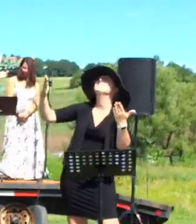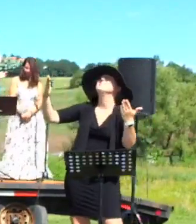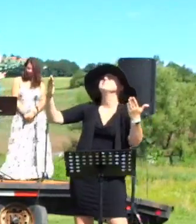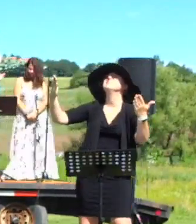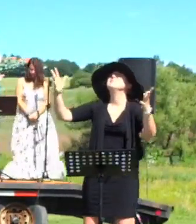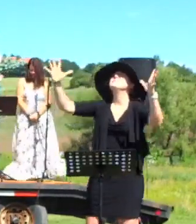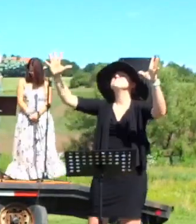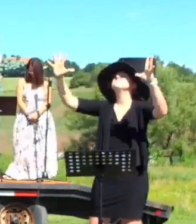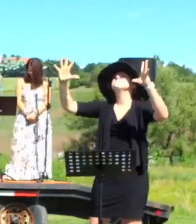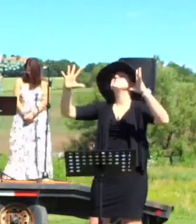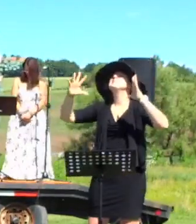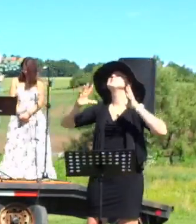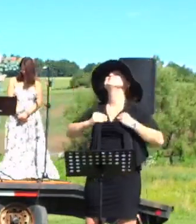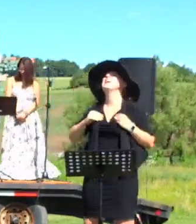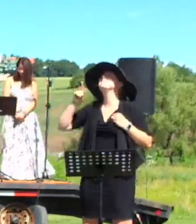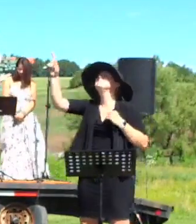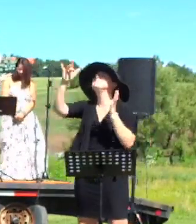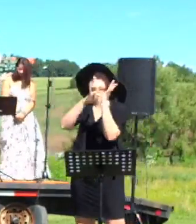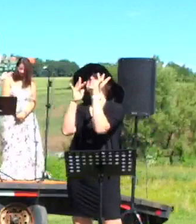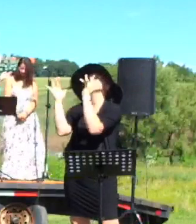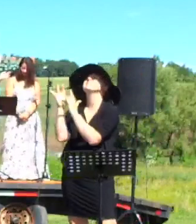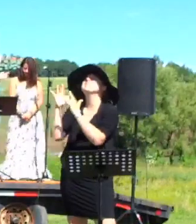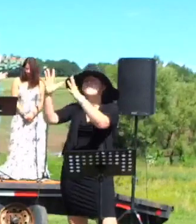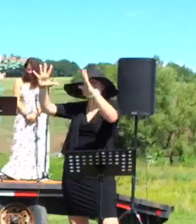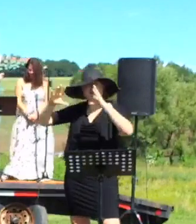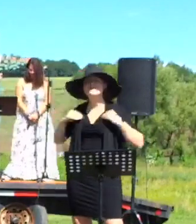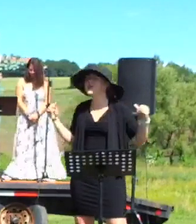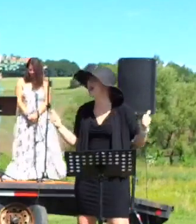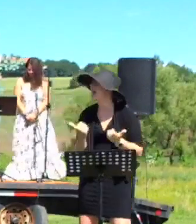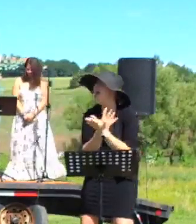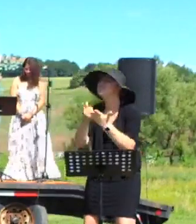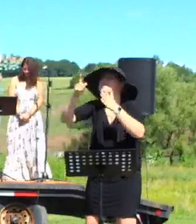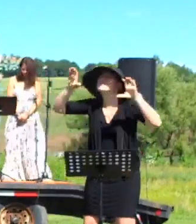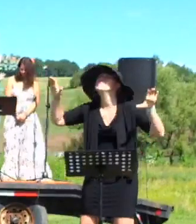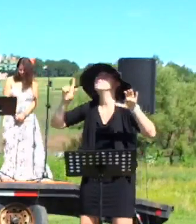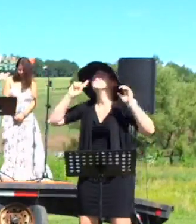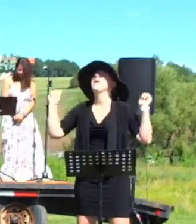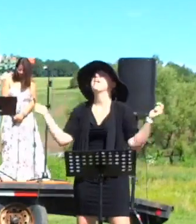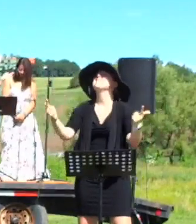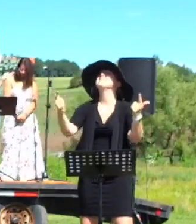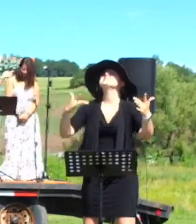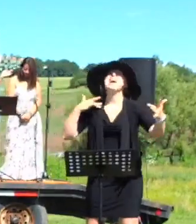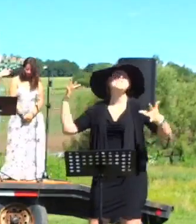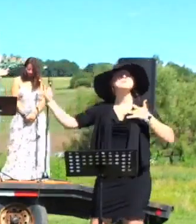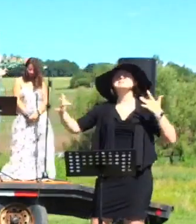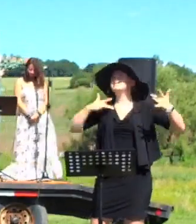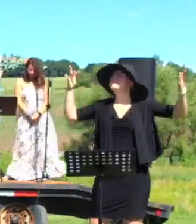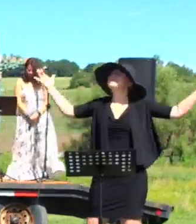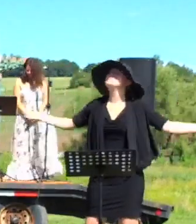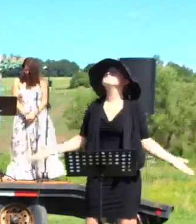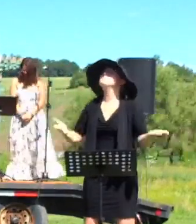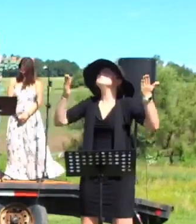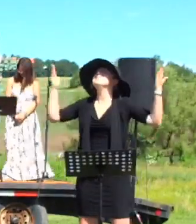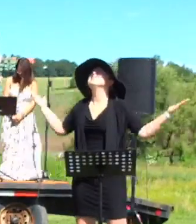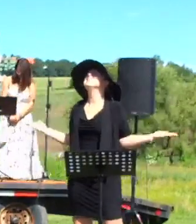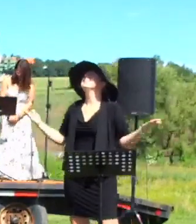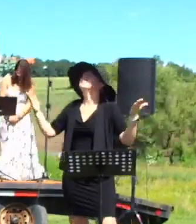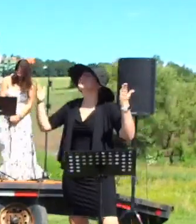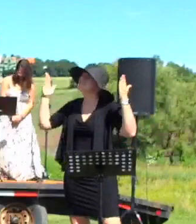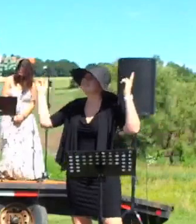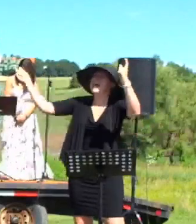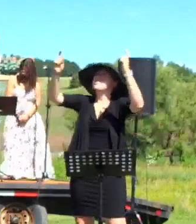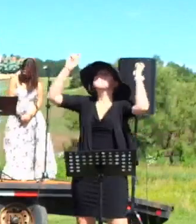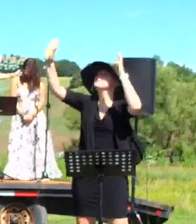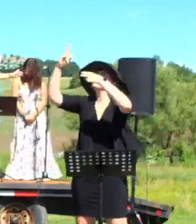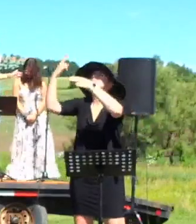We accept You. We accept what You have done for us. And we are excited to be the body of Christ here in